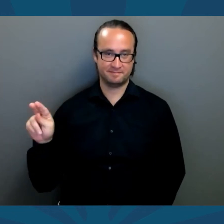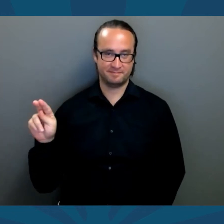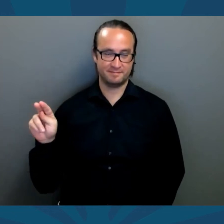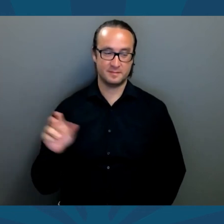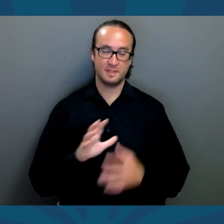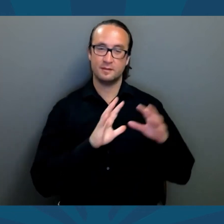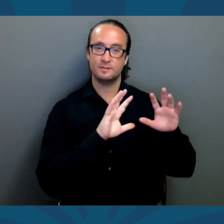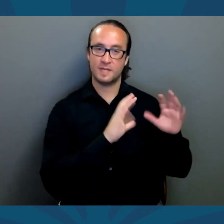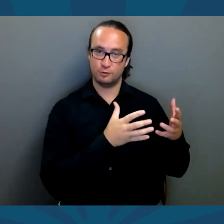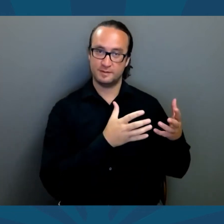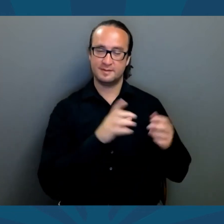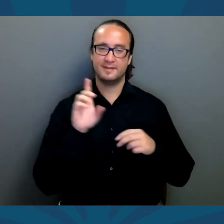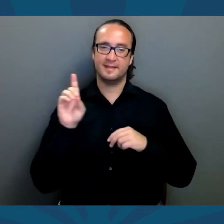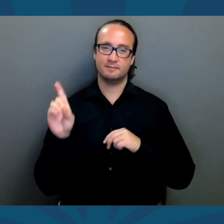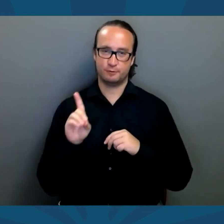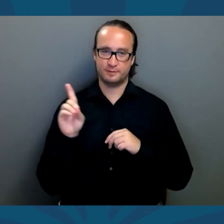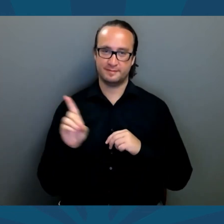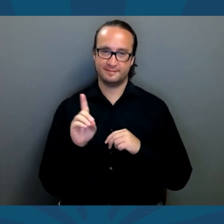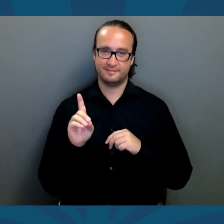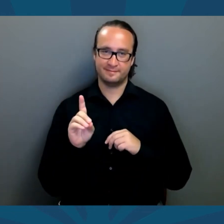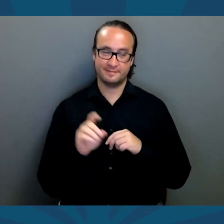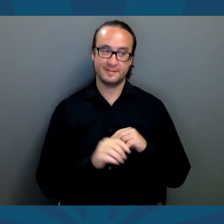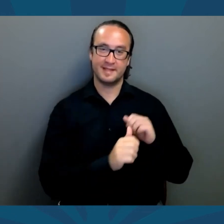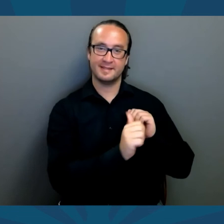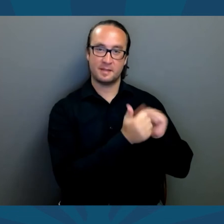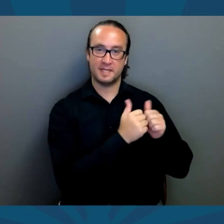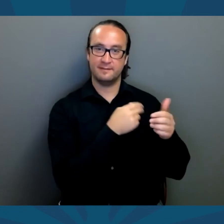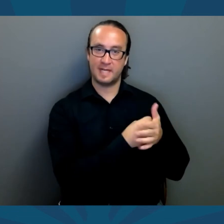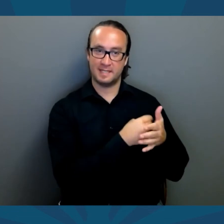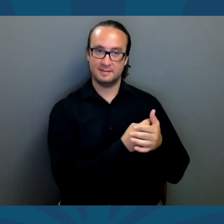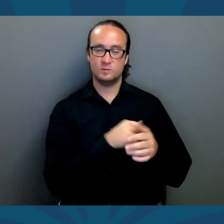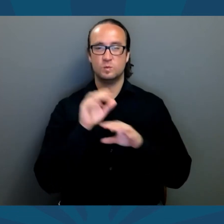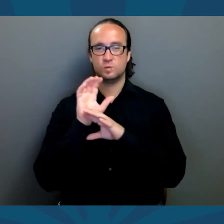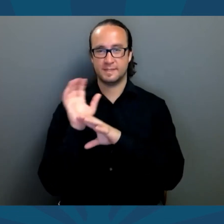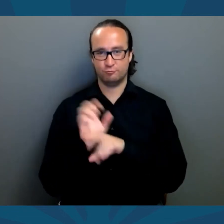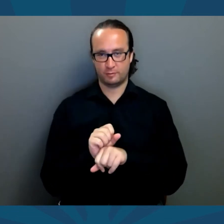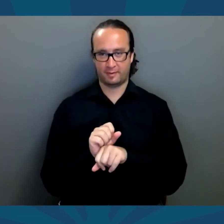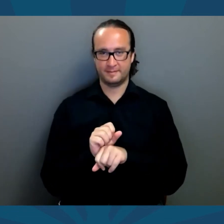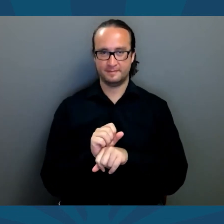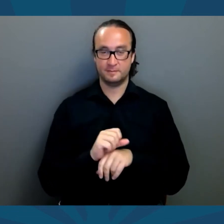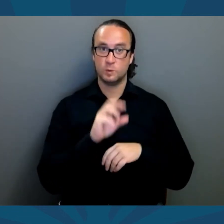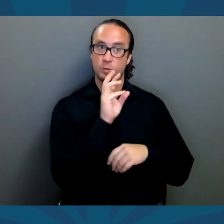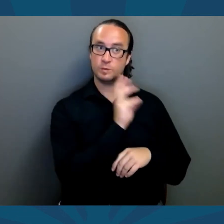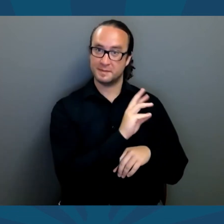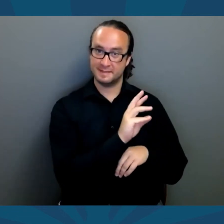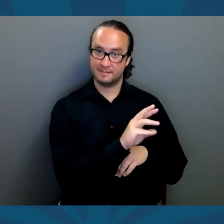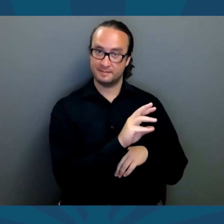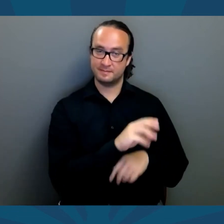Jennifer Longdon, Party Democratic. Campaign funding,